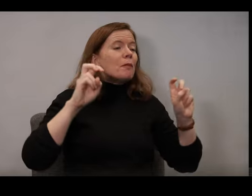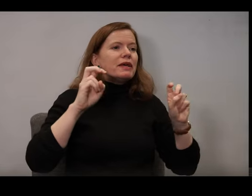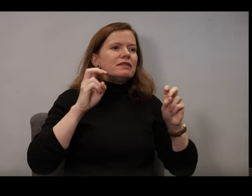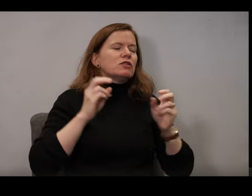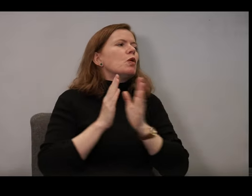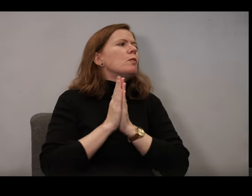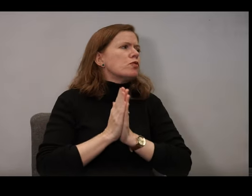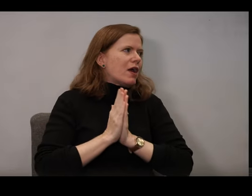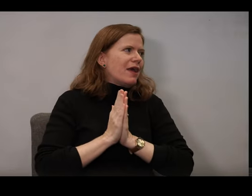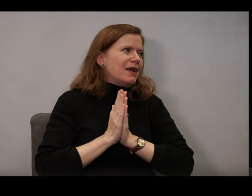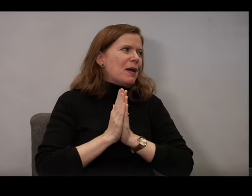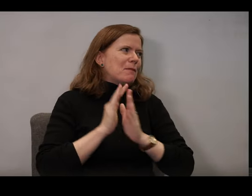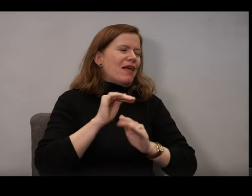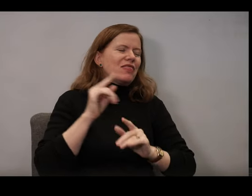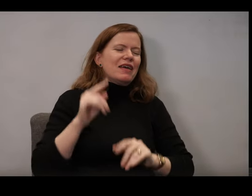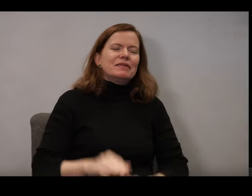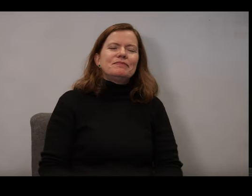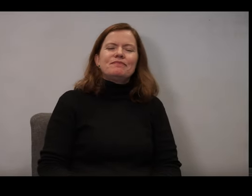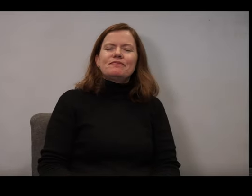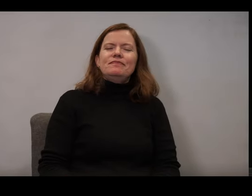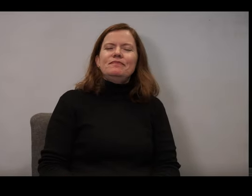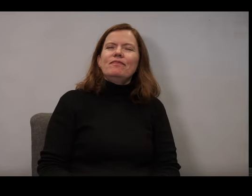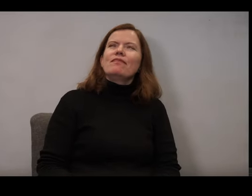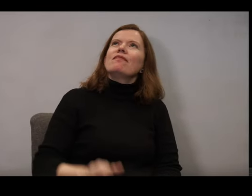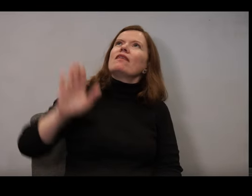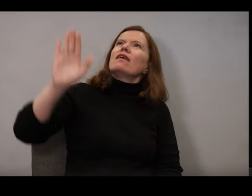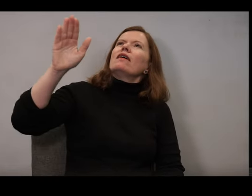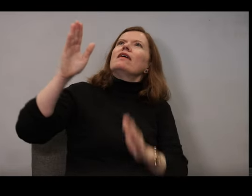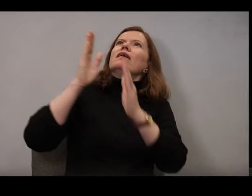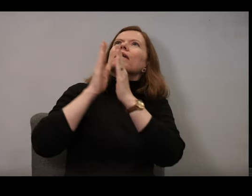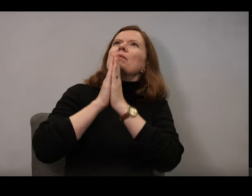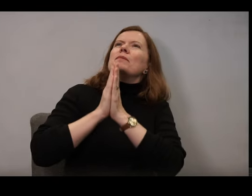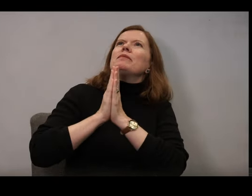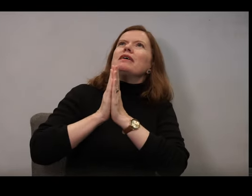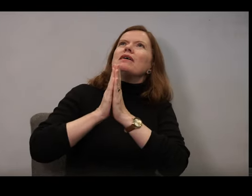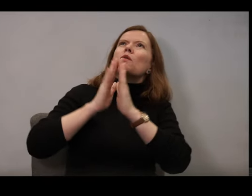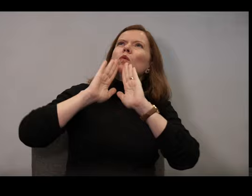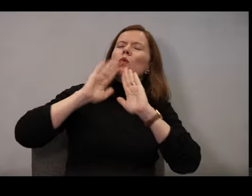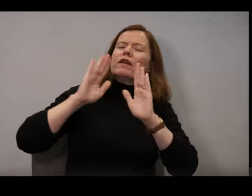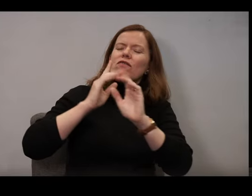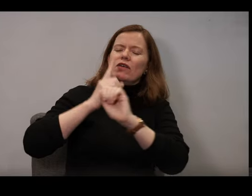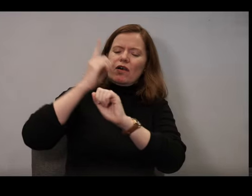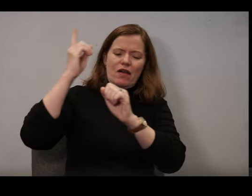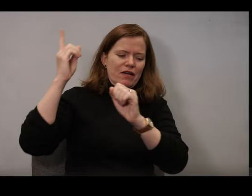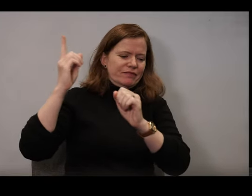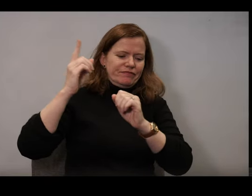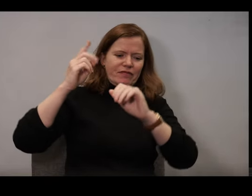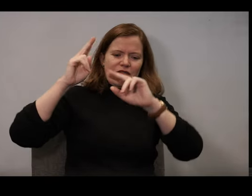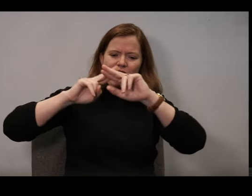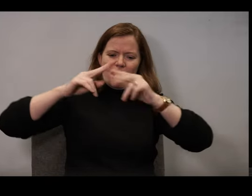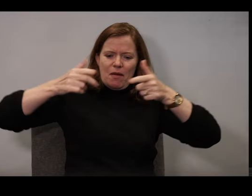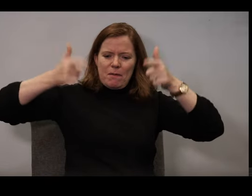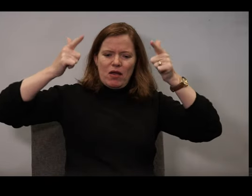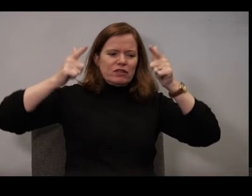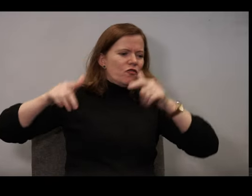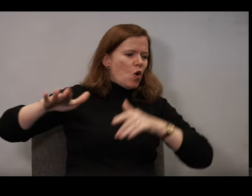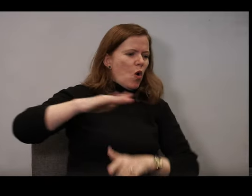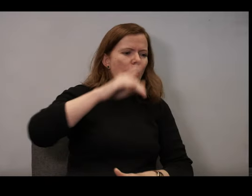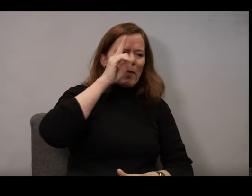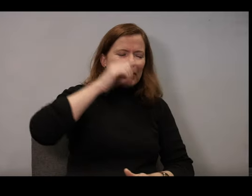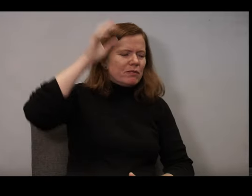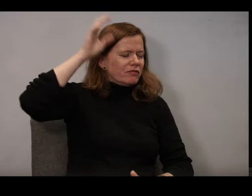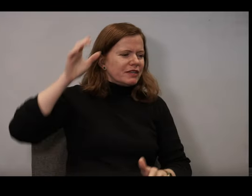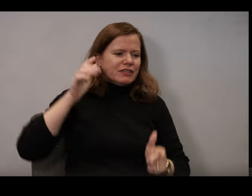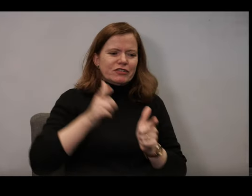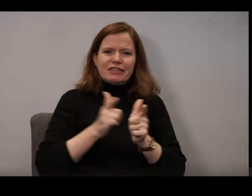Our great and merciful Father, Father of all nations, peoples, and tongues. Our nation's past